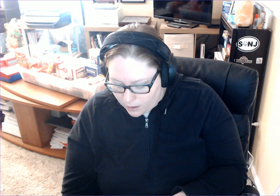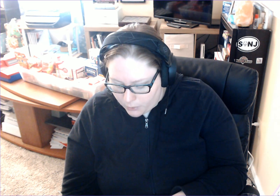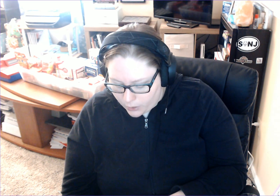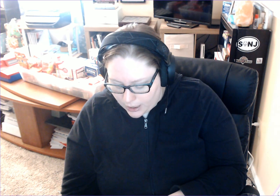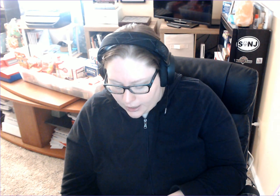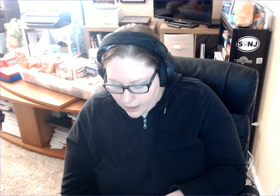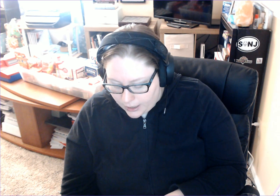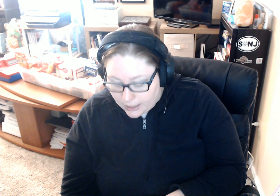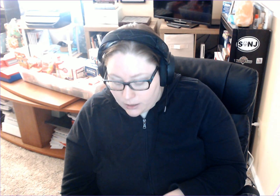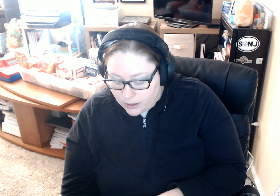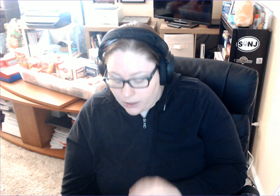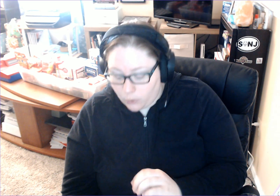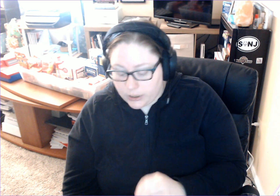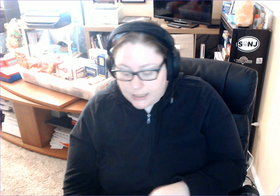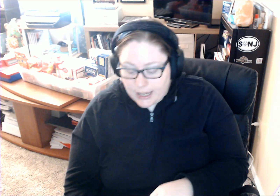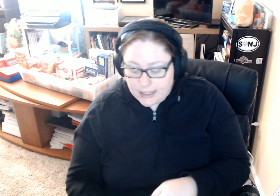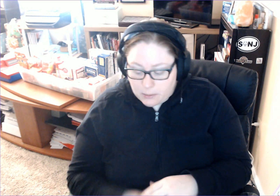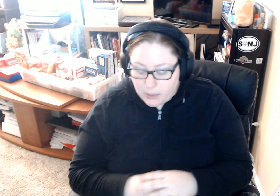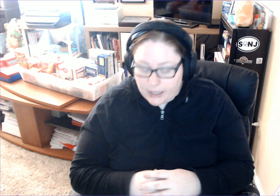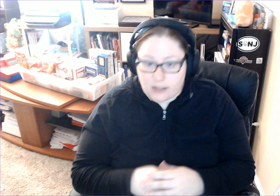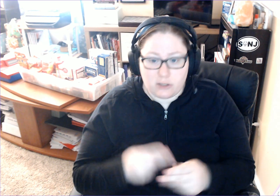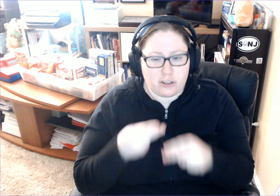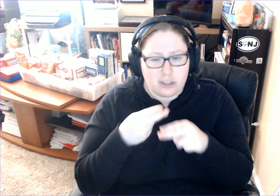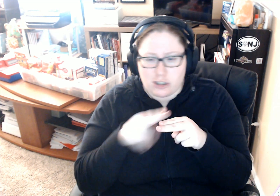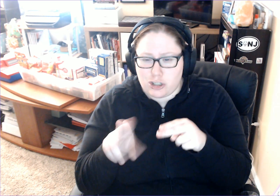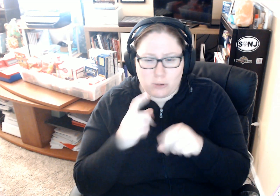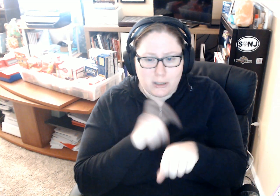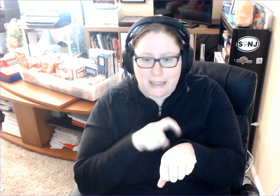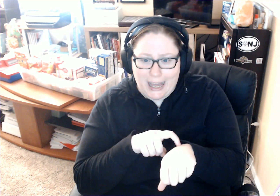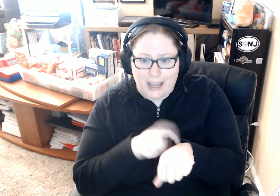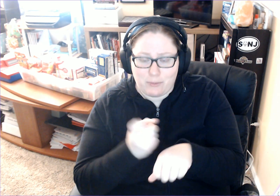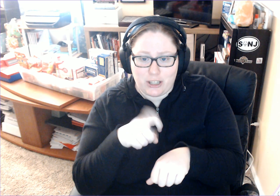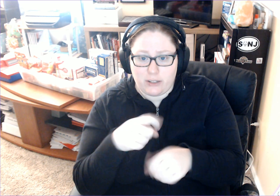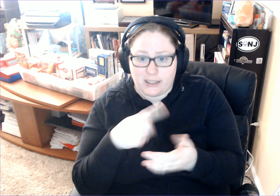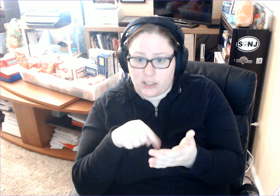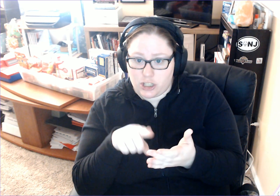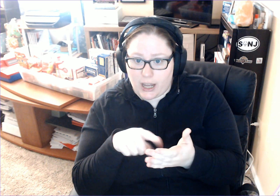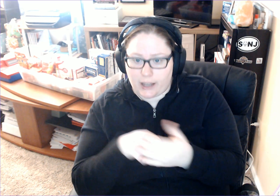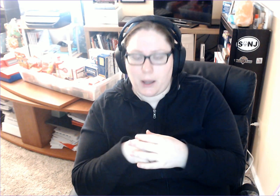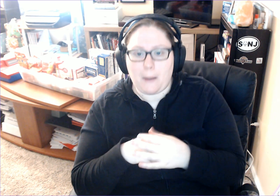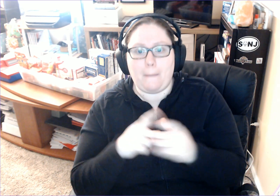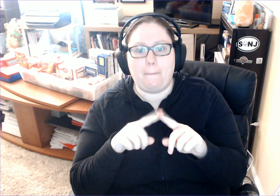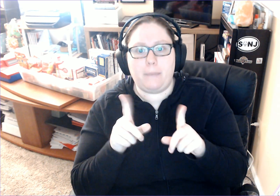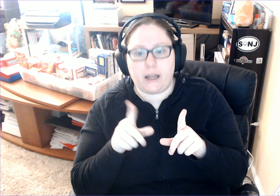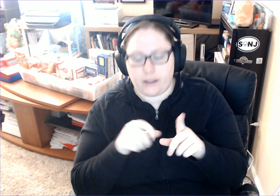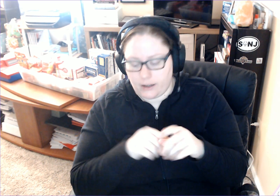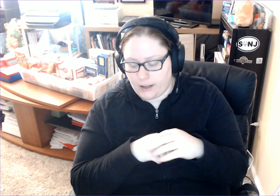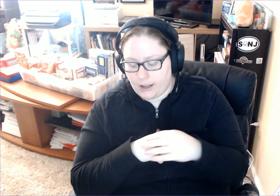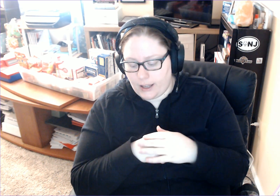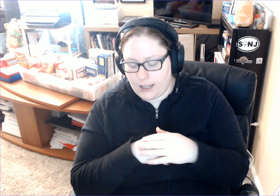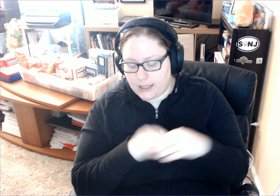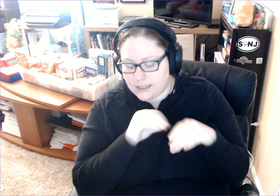Okay, it only takes a minute, so it's just a short time that you need to check, but it can save